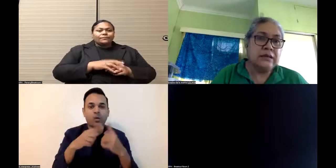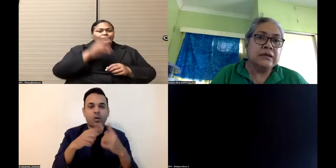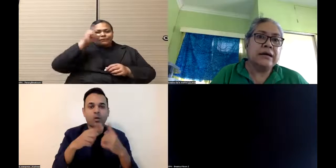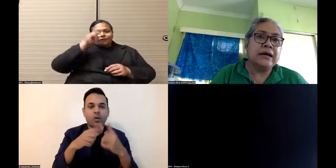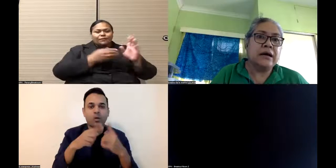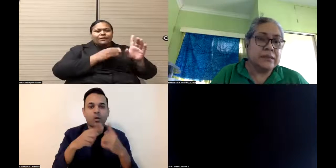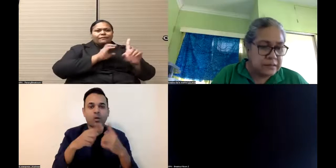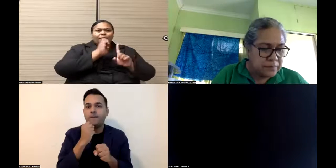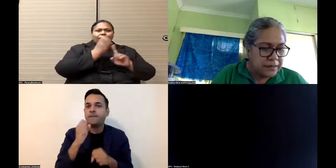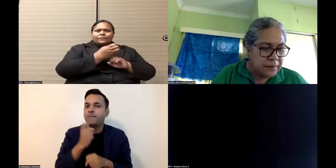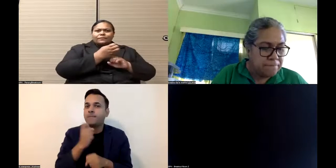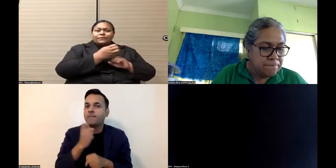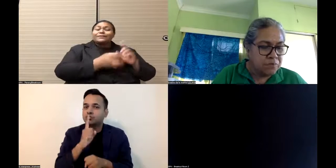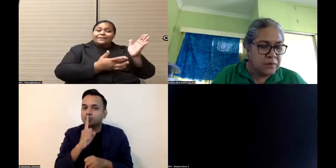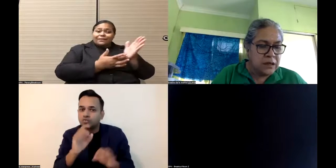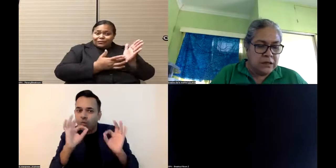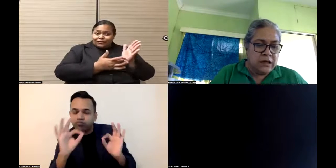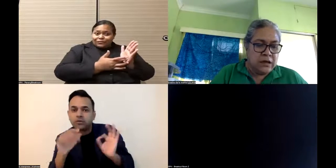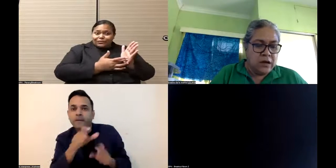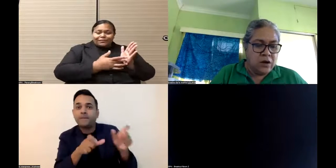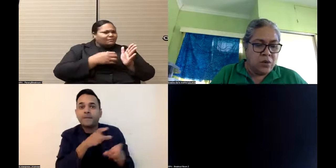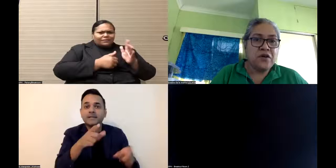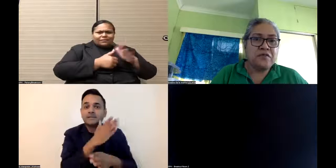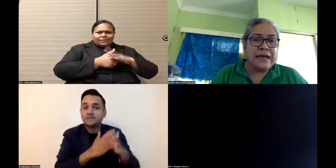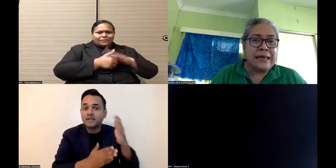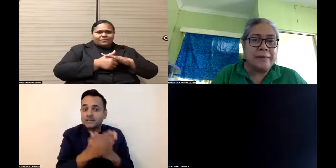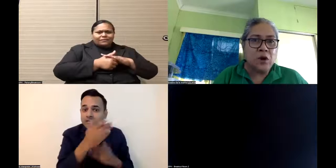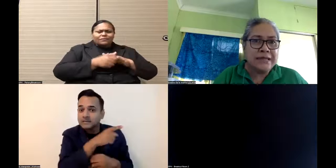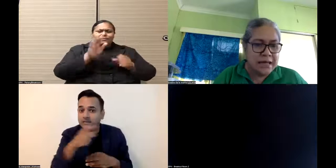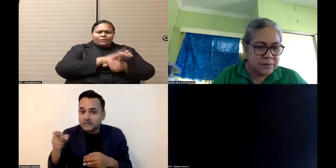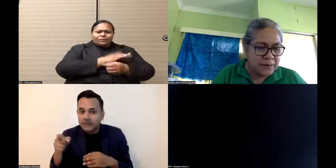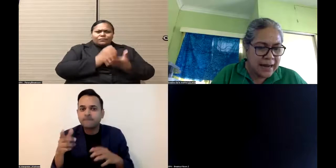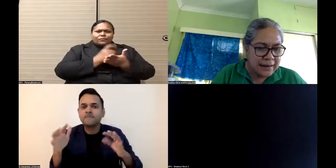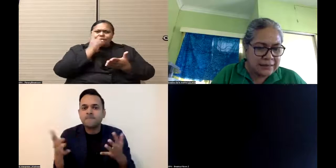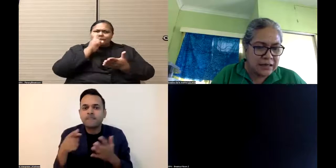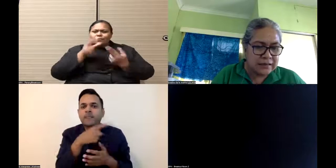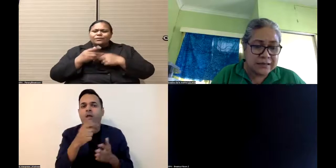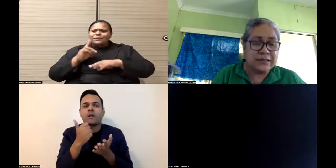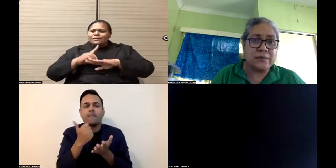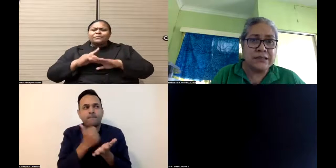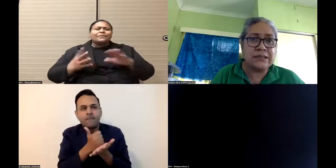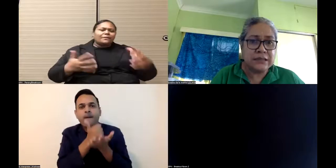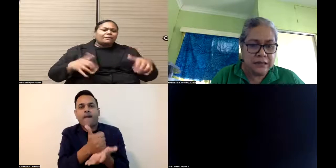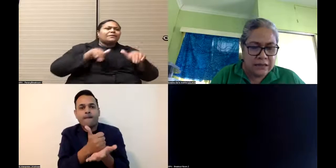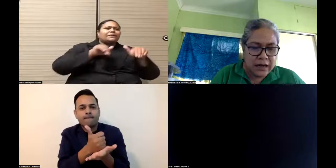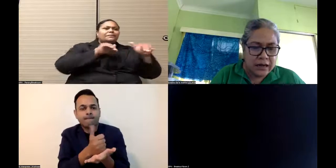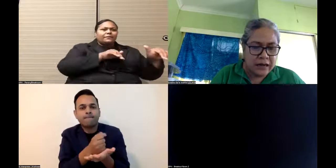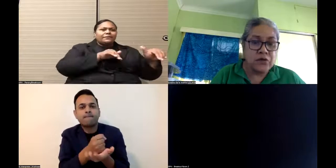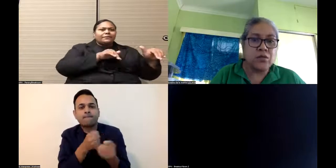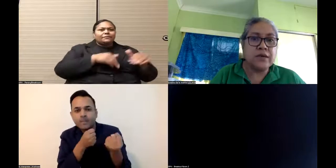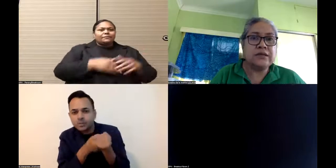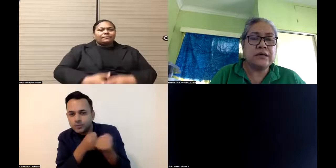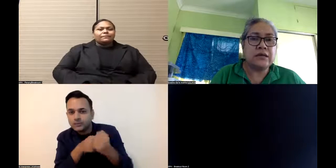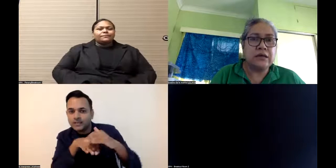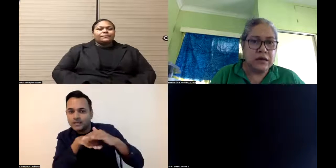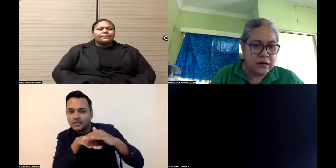disability participated. One of the key points that has been highlighted is accessibility. And I don't